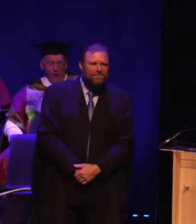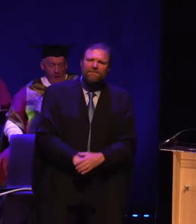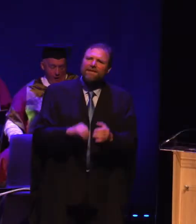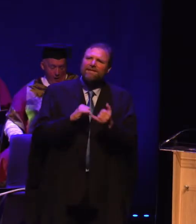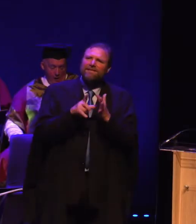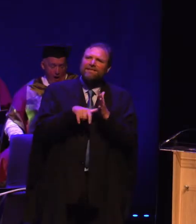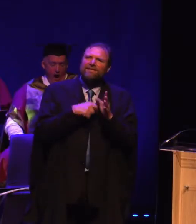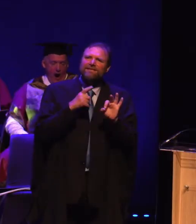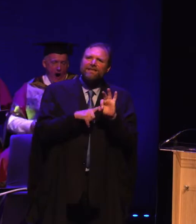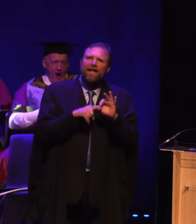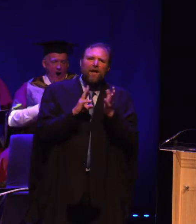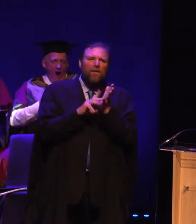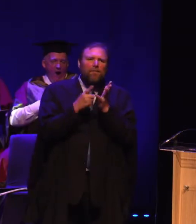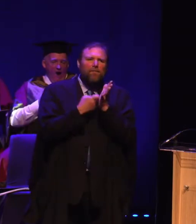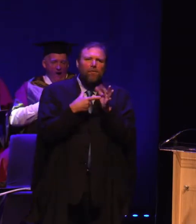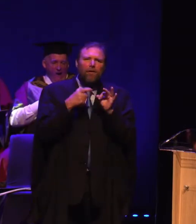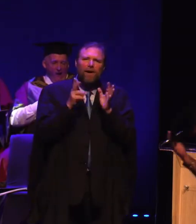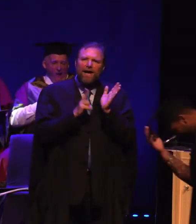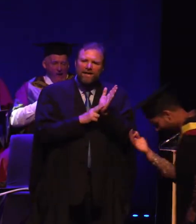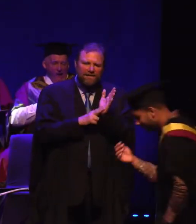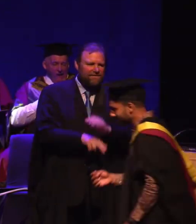Siddharth Murugan.